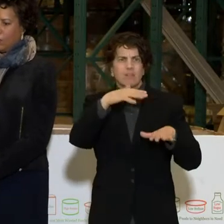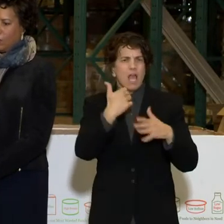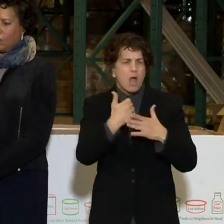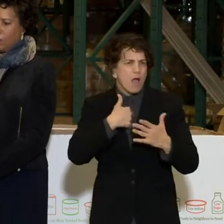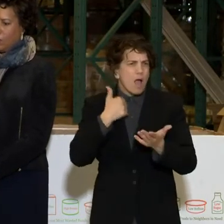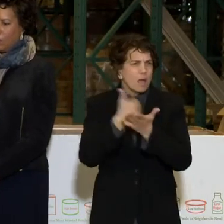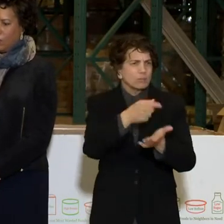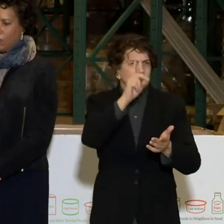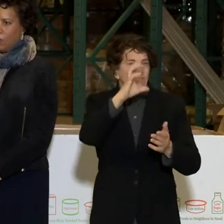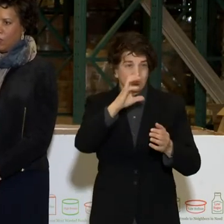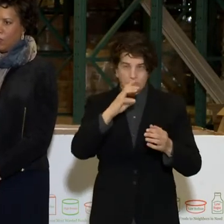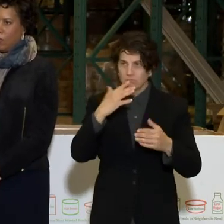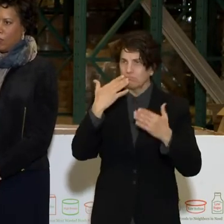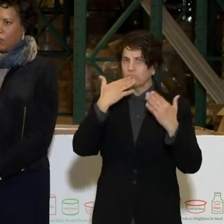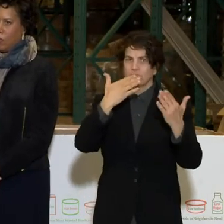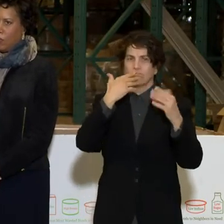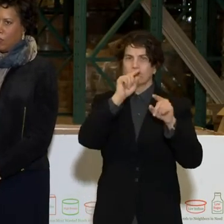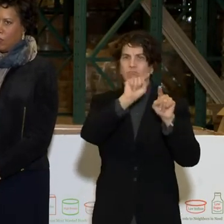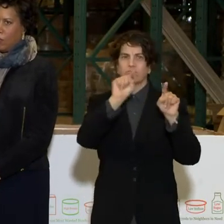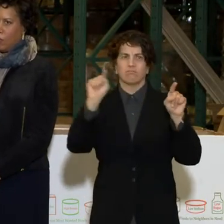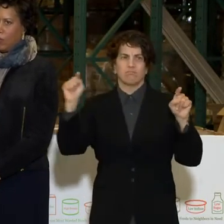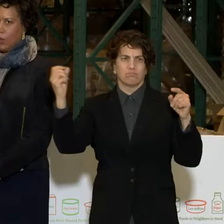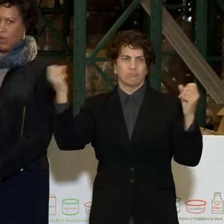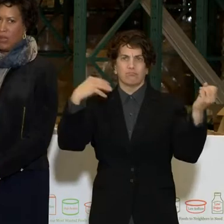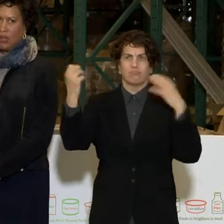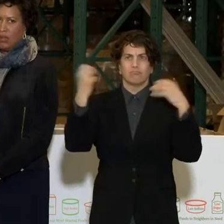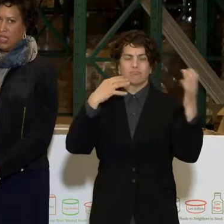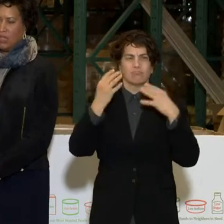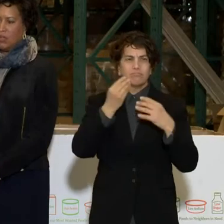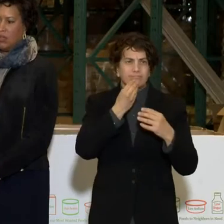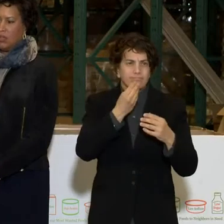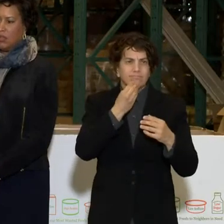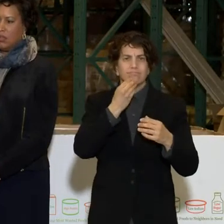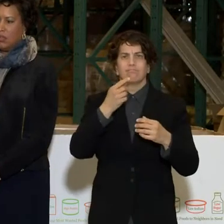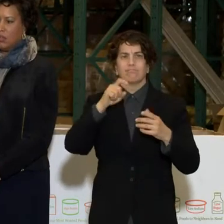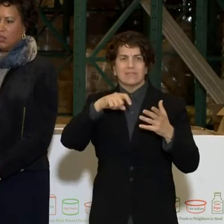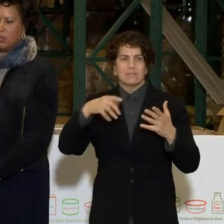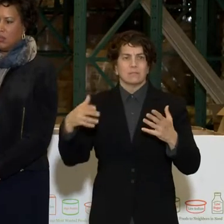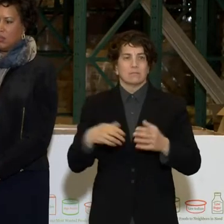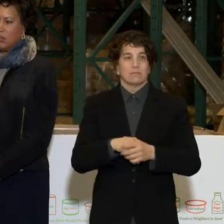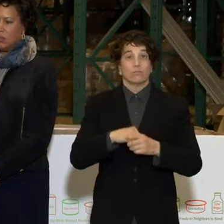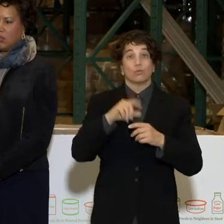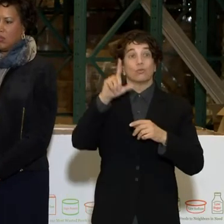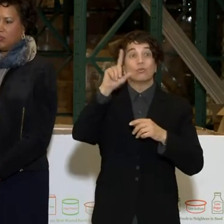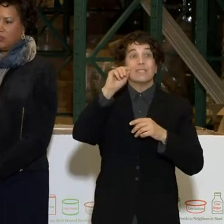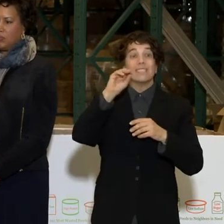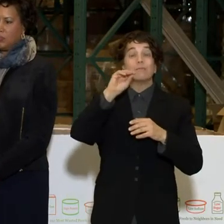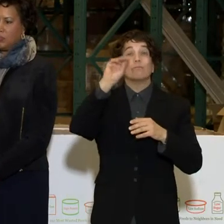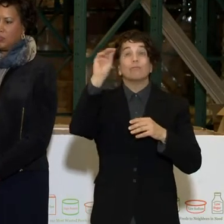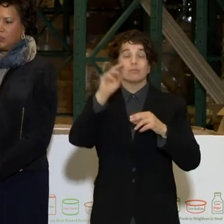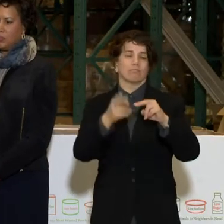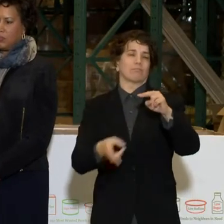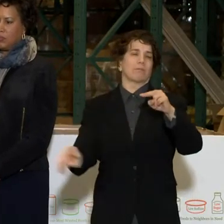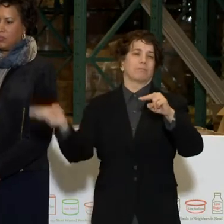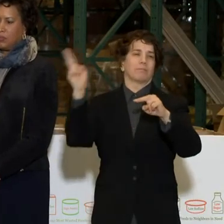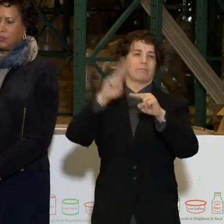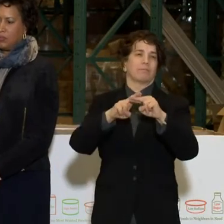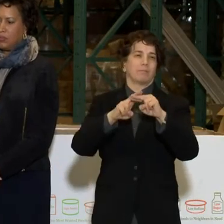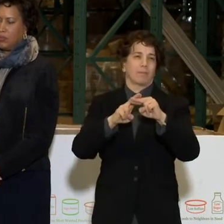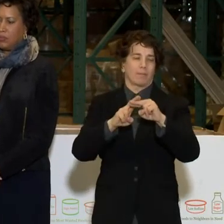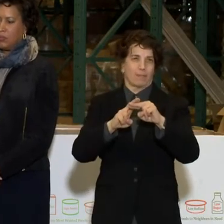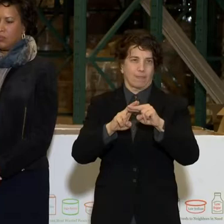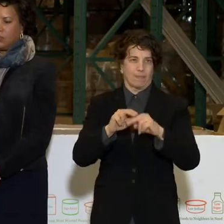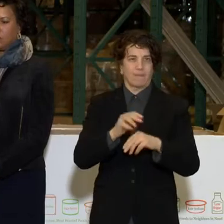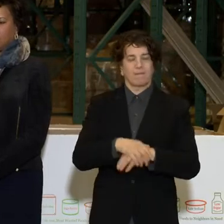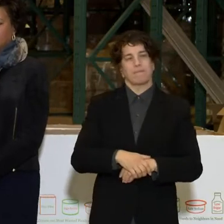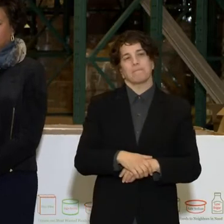fact, we anticipate that it's about a 20% increase in need. To put that in perspective, in the typical month of January, the food bank would serve